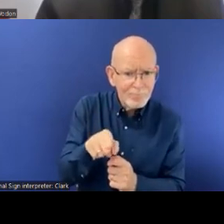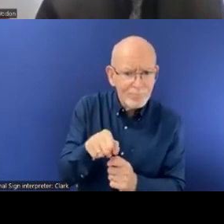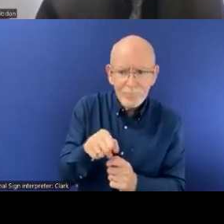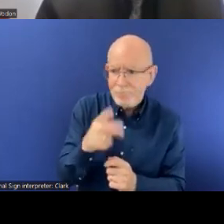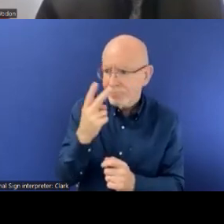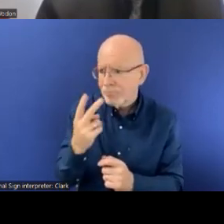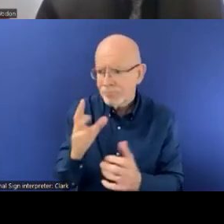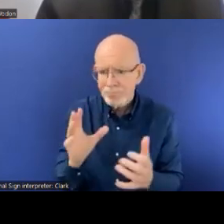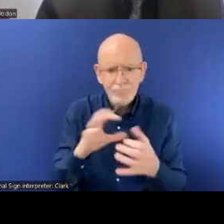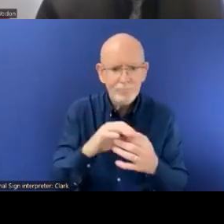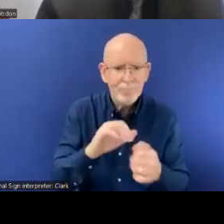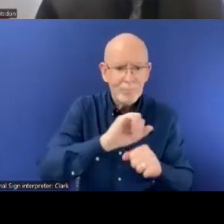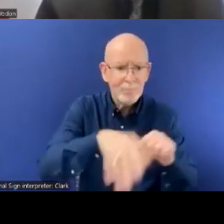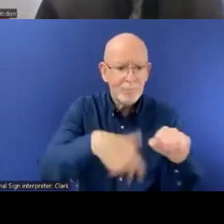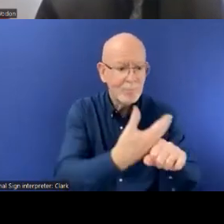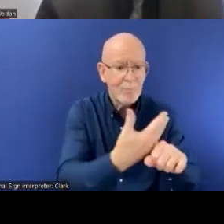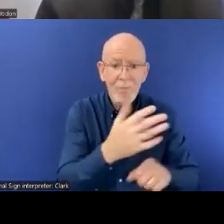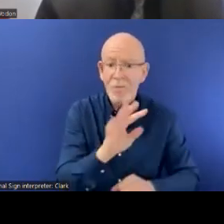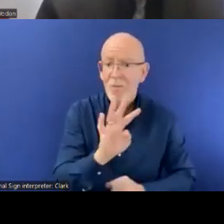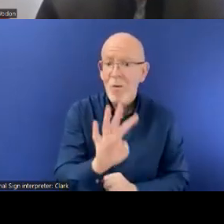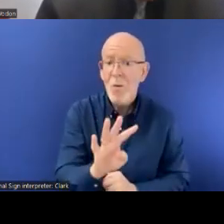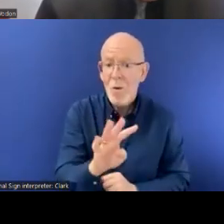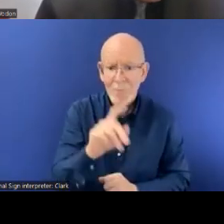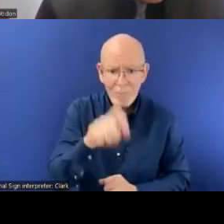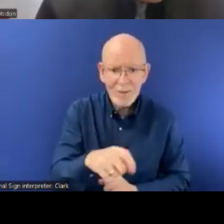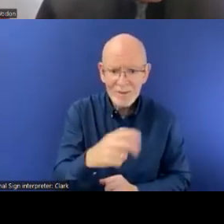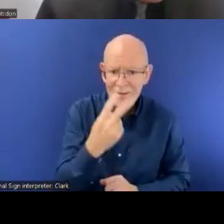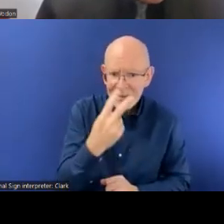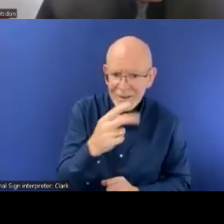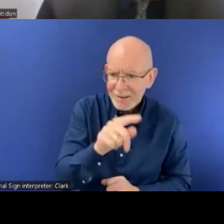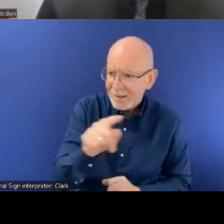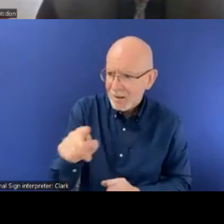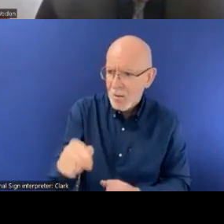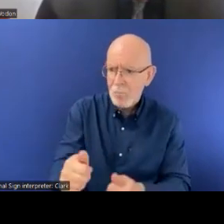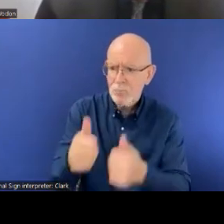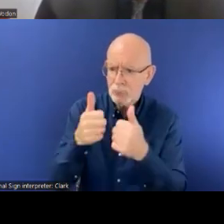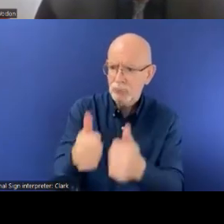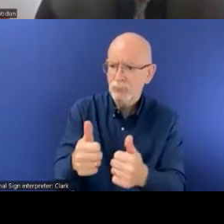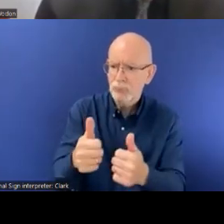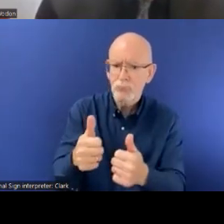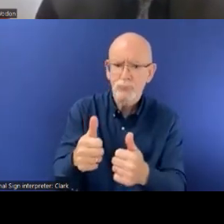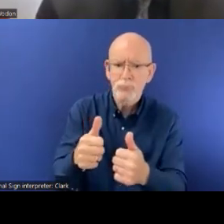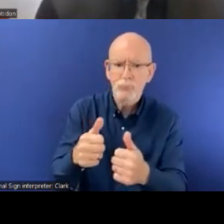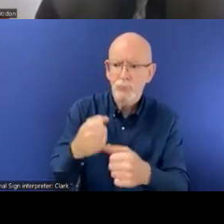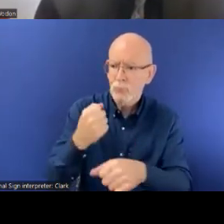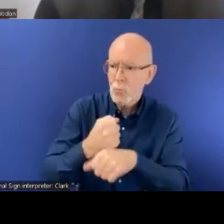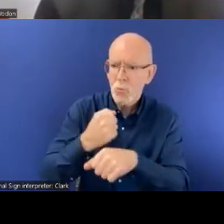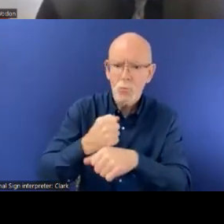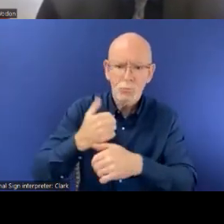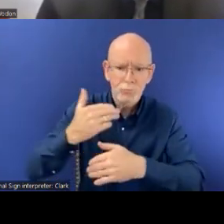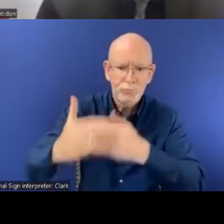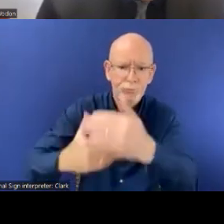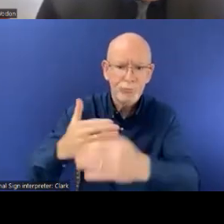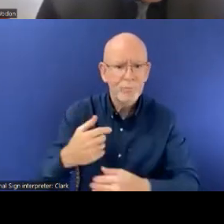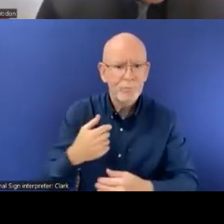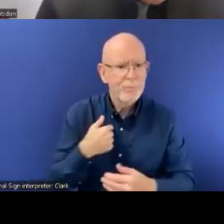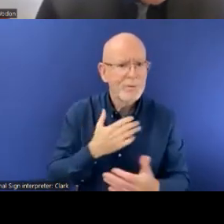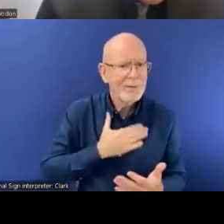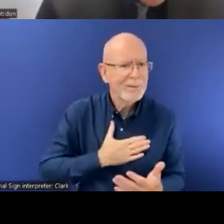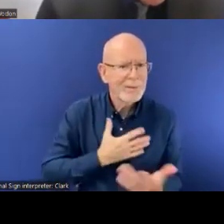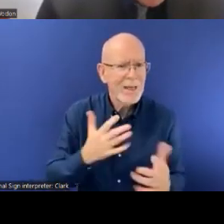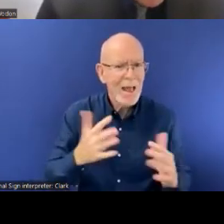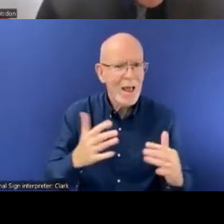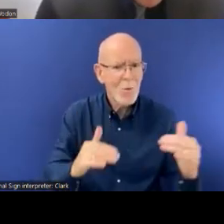the standards? Well, I mean, I think that we have to scale up, and that's obvious since so few children in